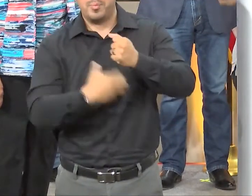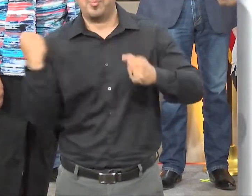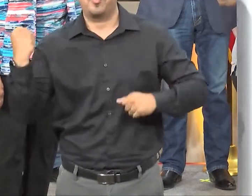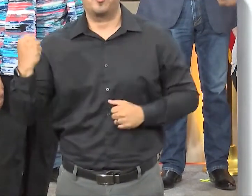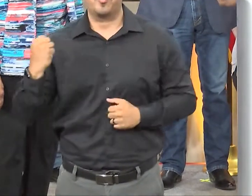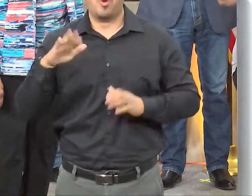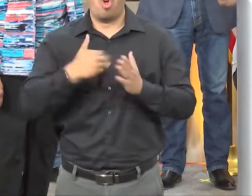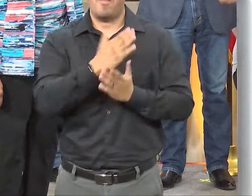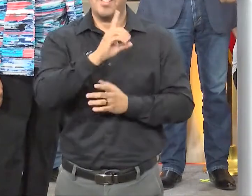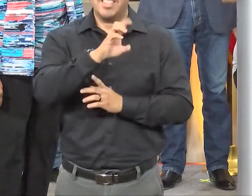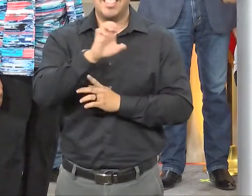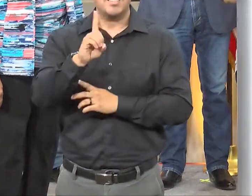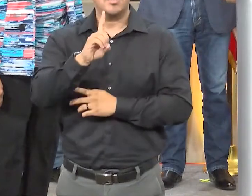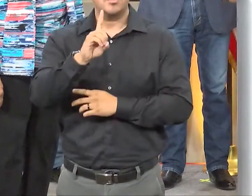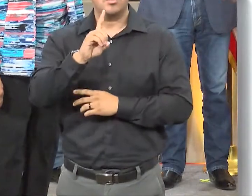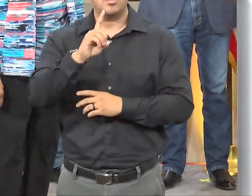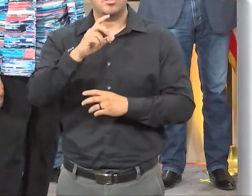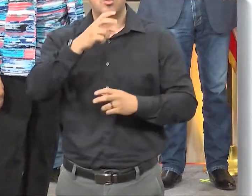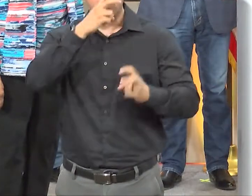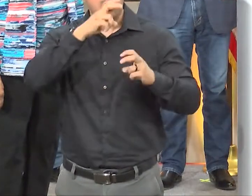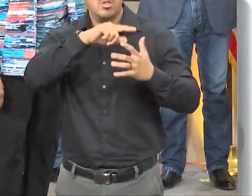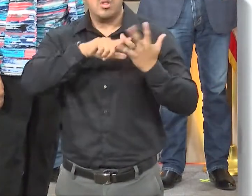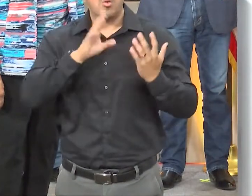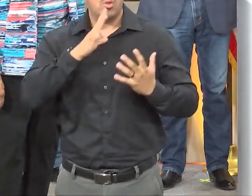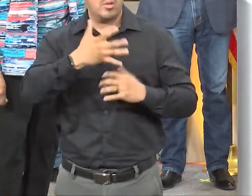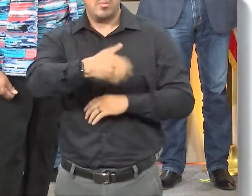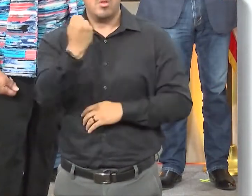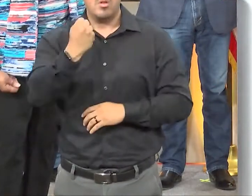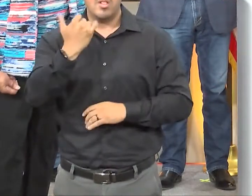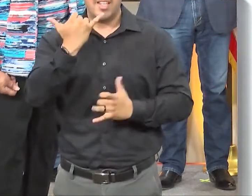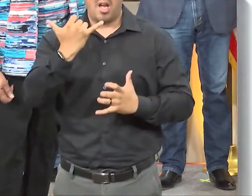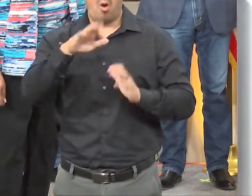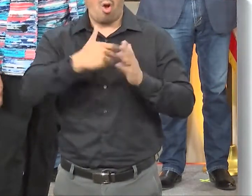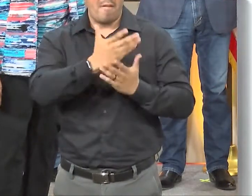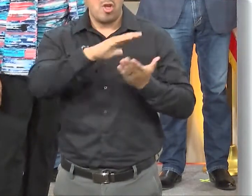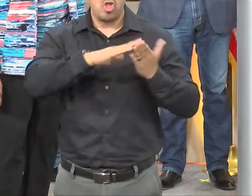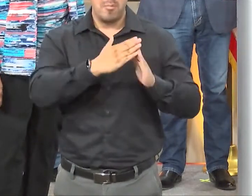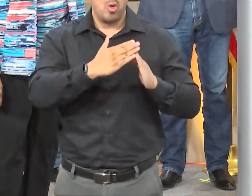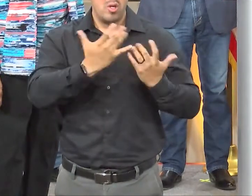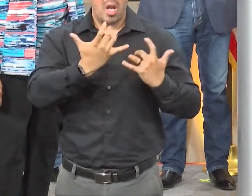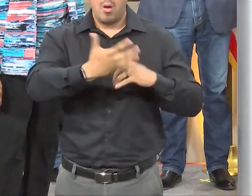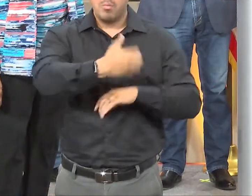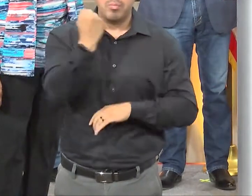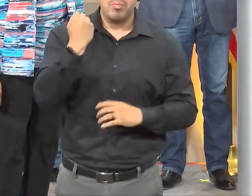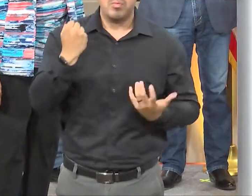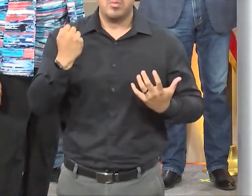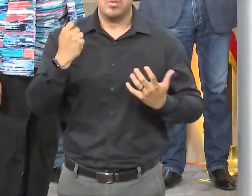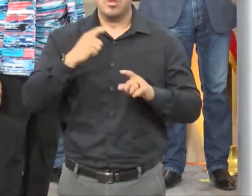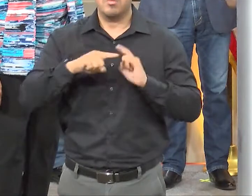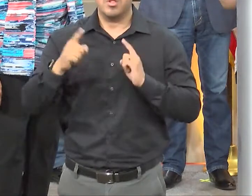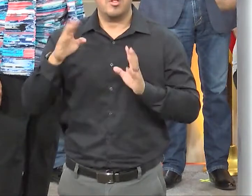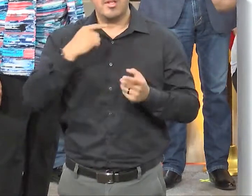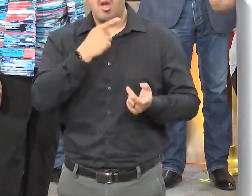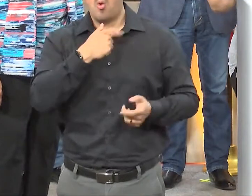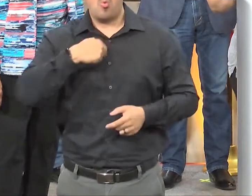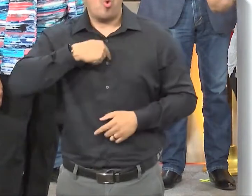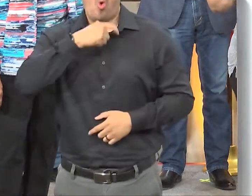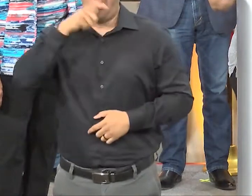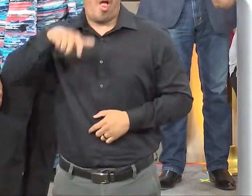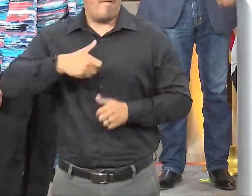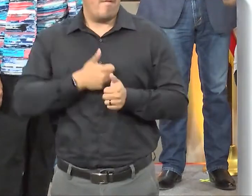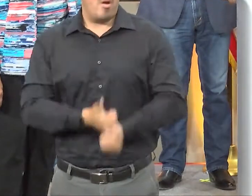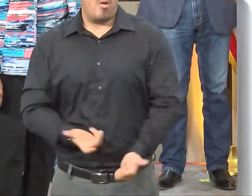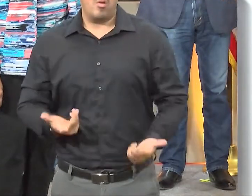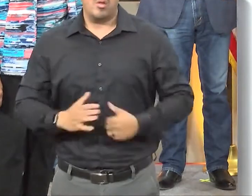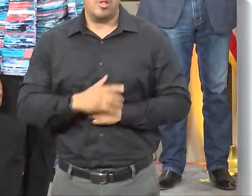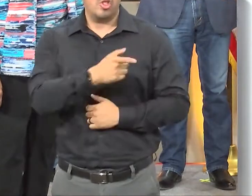restrictions. You're ripping apart our community, and the best you can come up with is, but we don't have to. You're